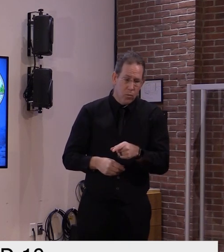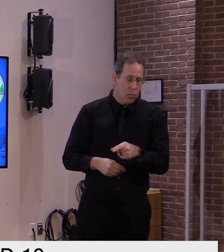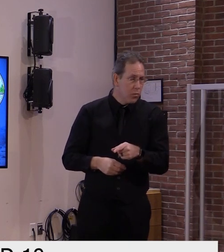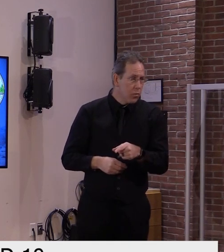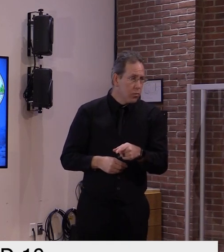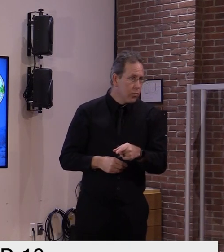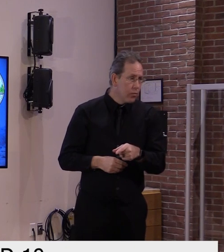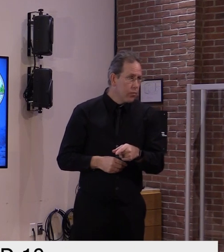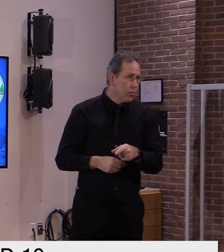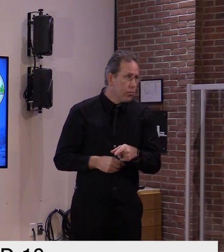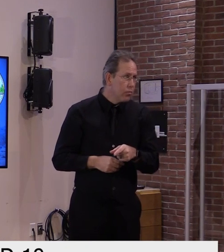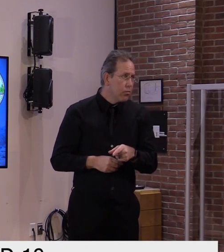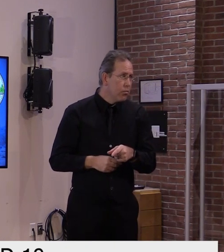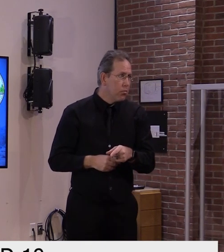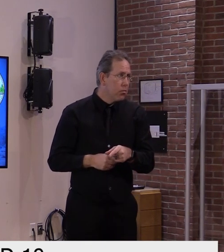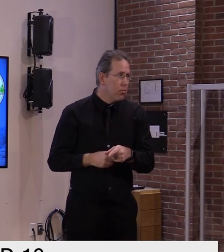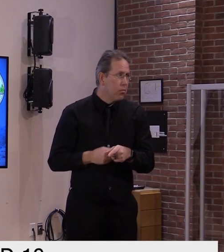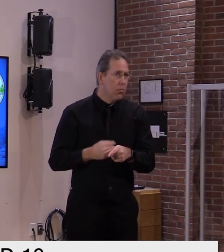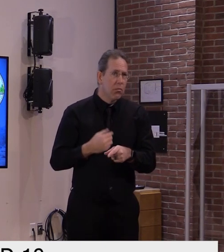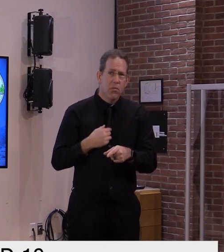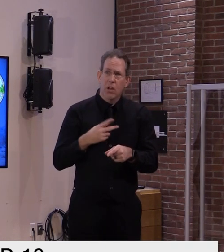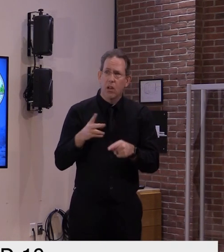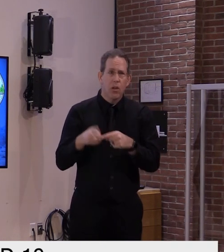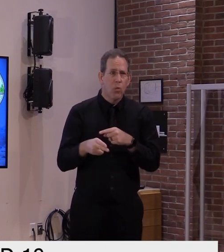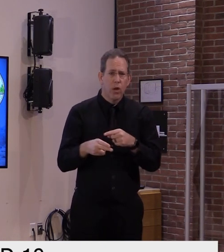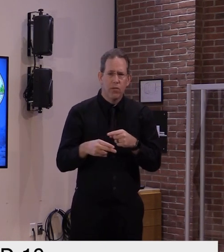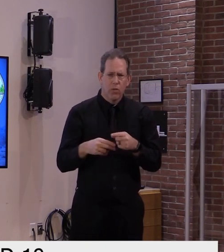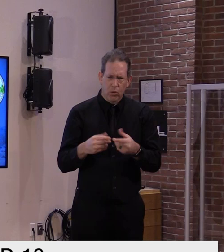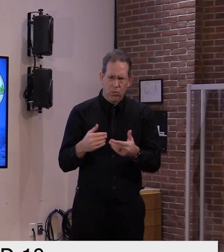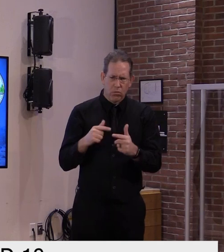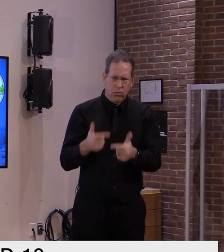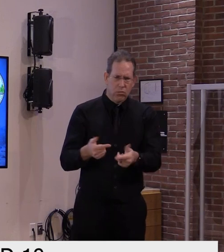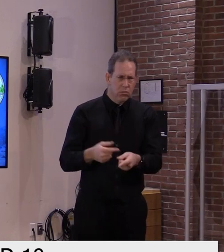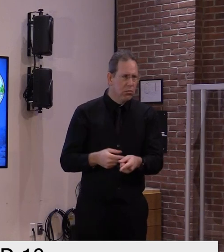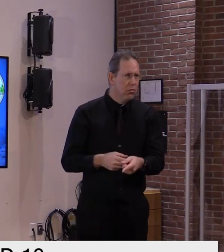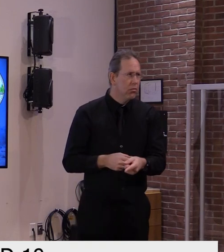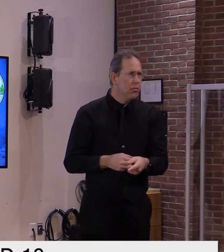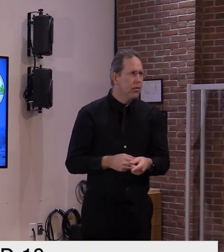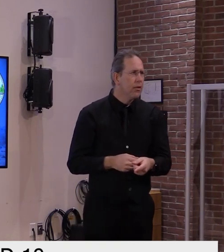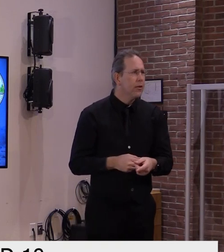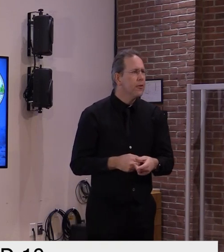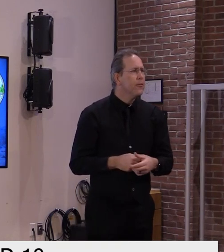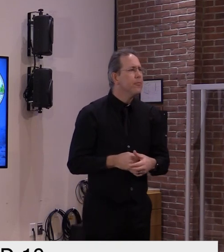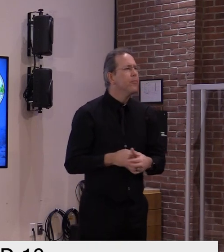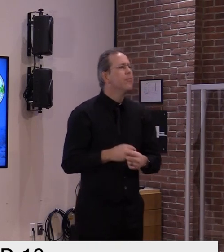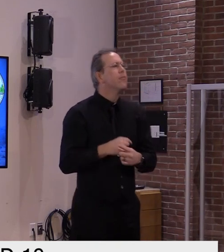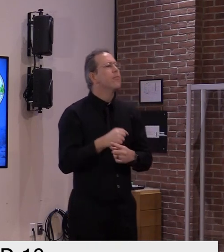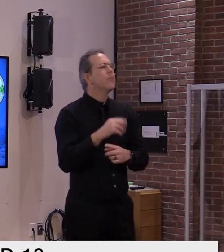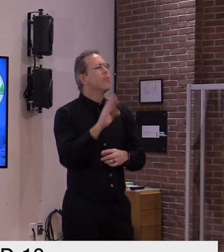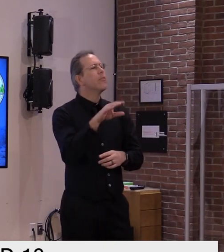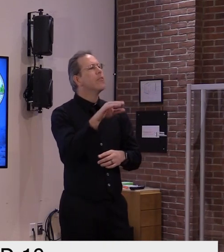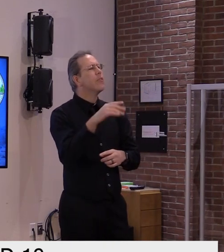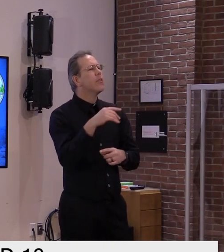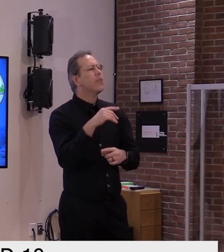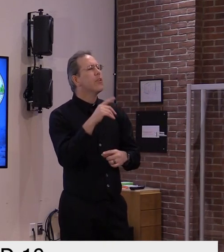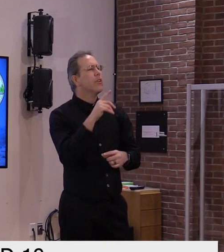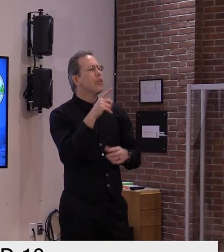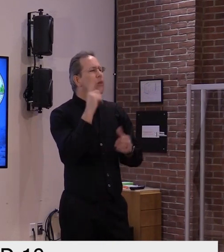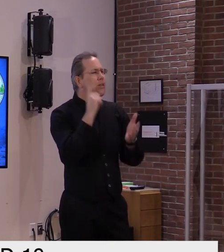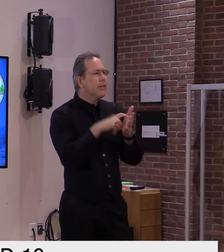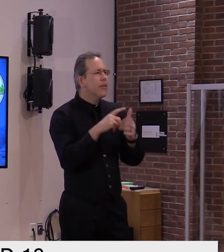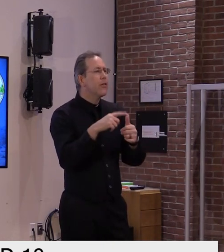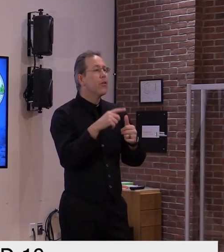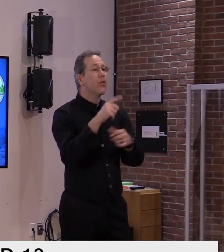Okay. Sorry, did I cut you off? No. No, one thing you'll see as we make a transition from the 1A category to